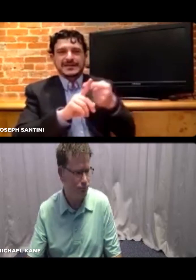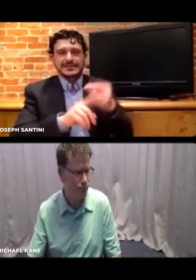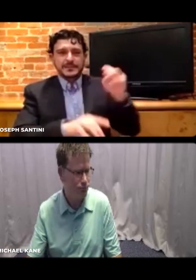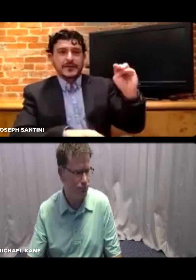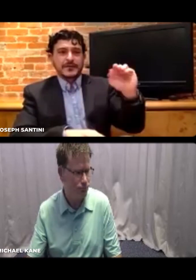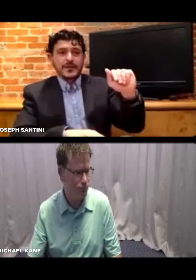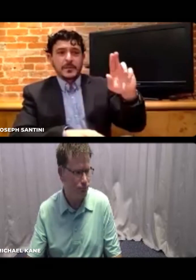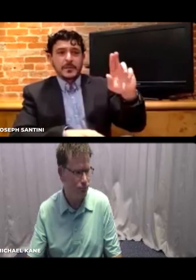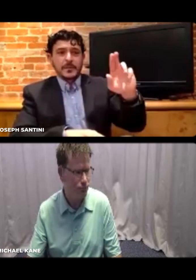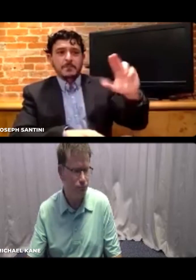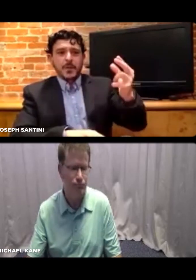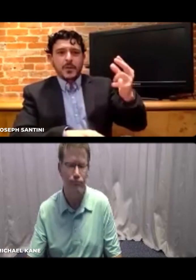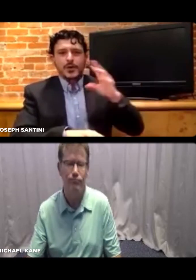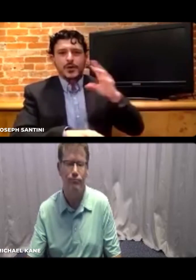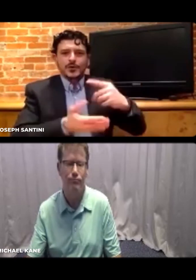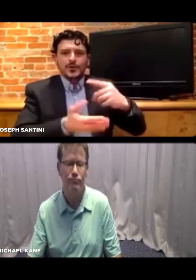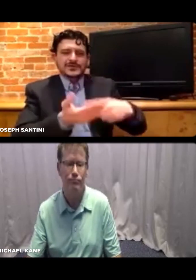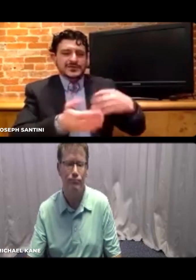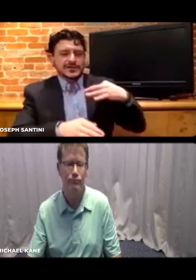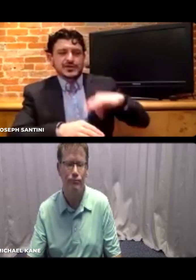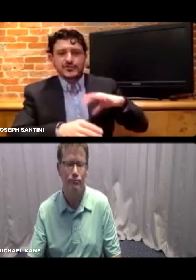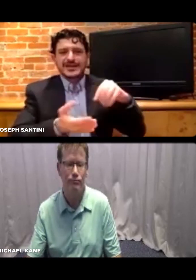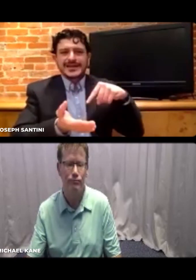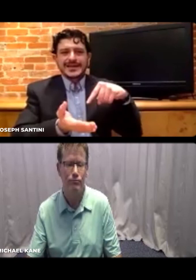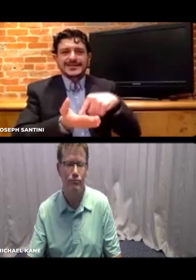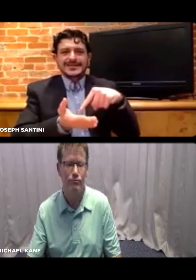and also starting a business.